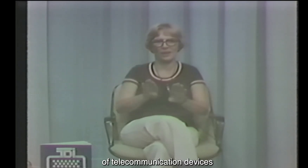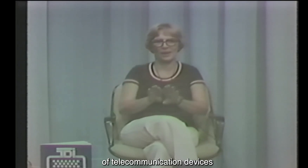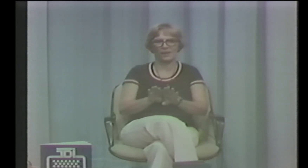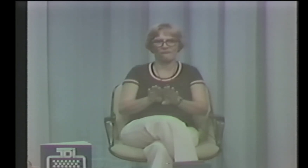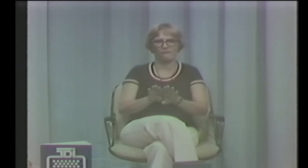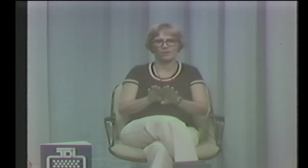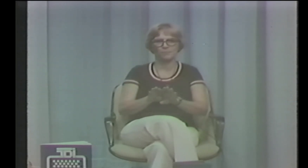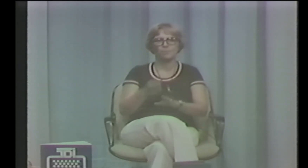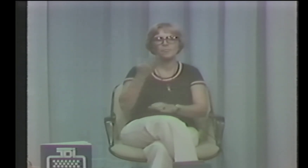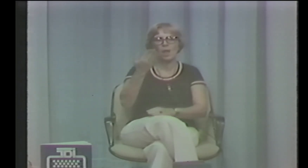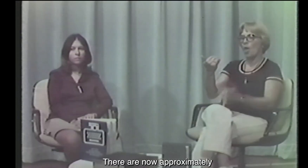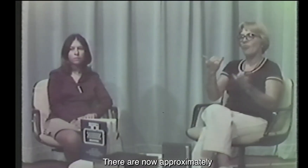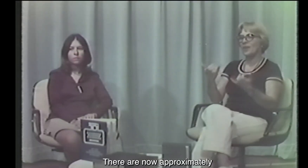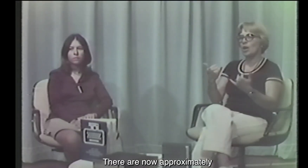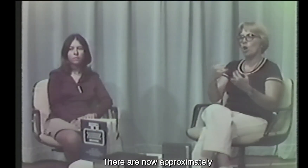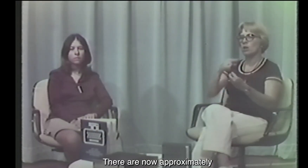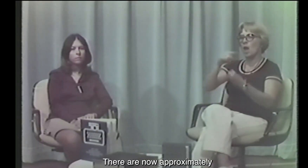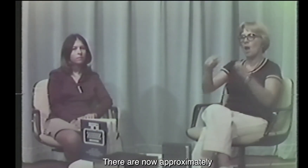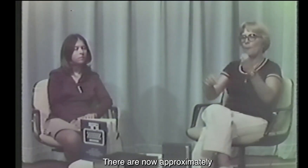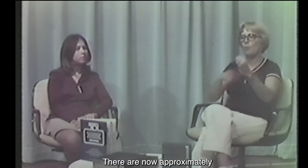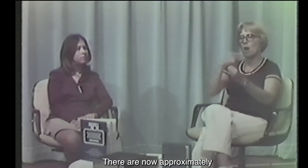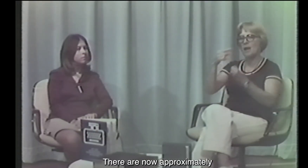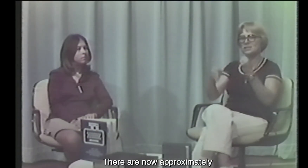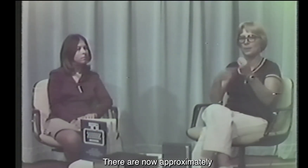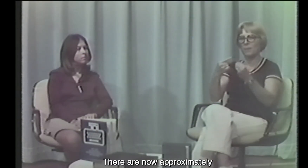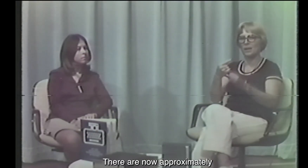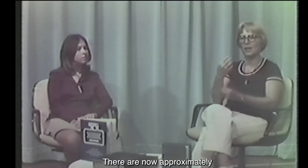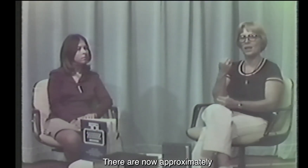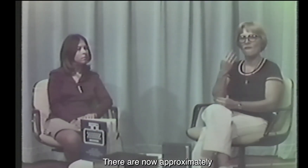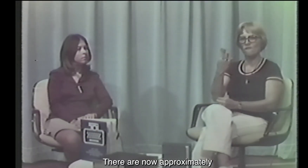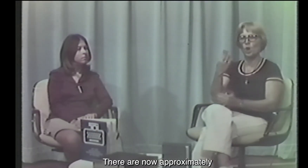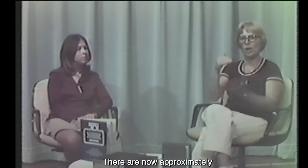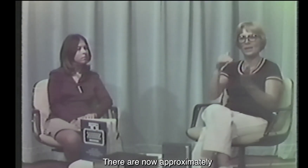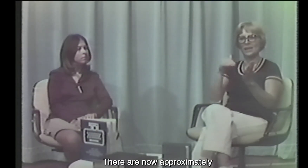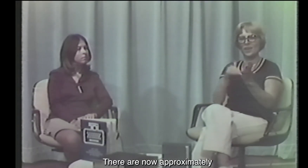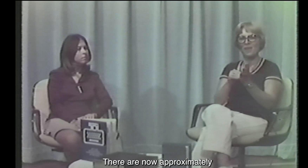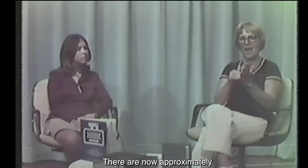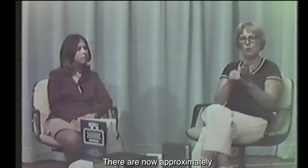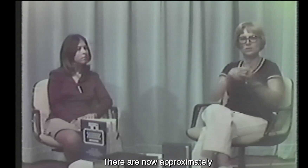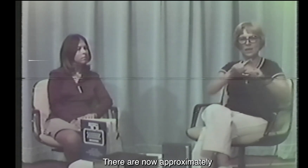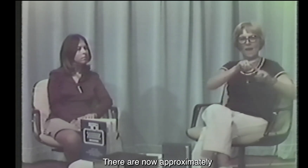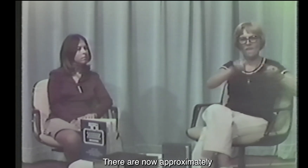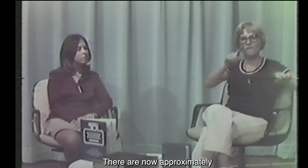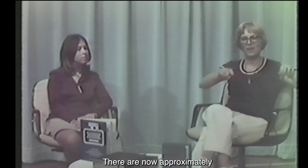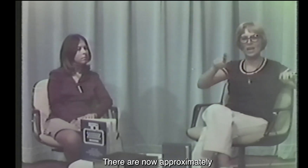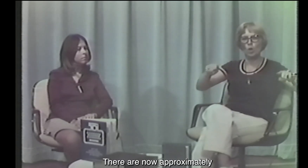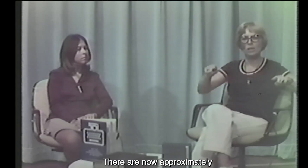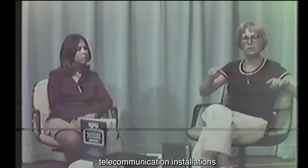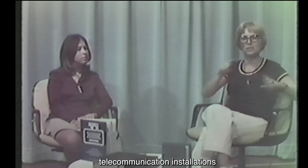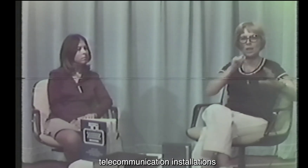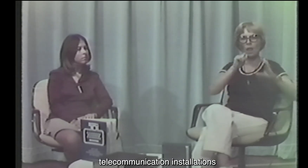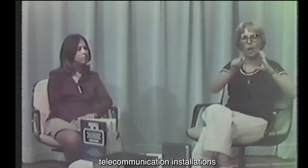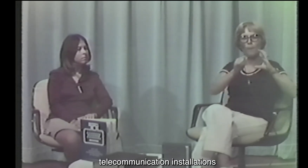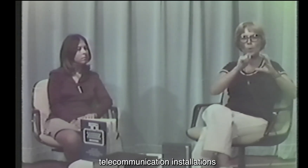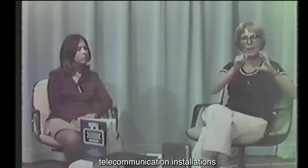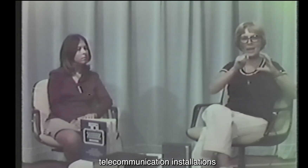deaf. There are now approximately 13,000 various